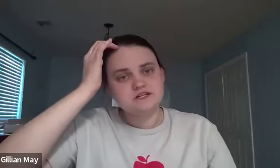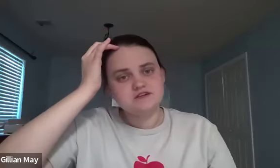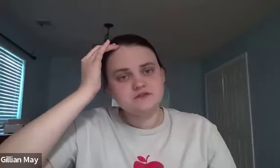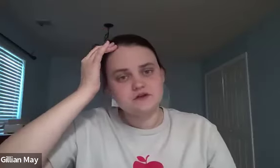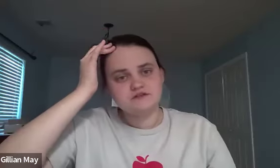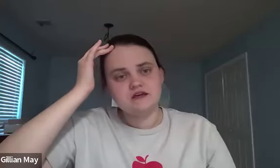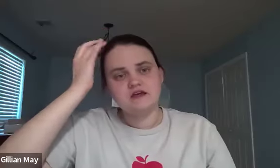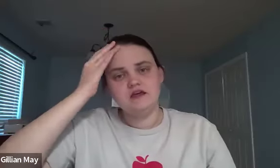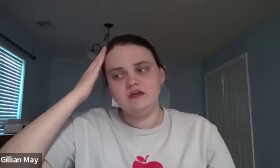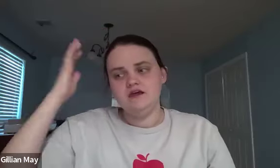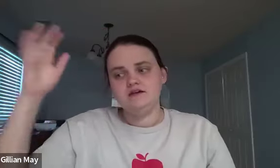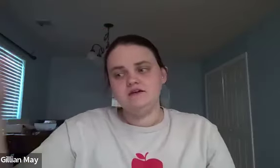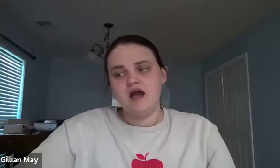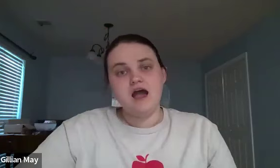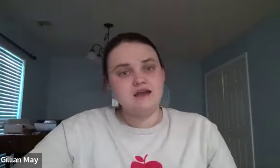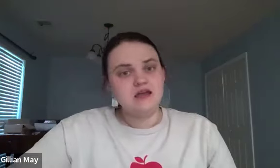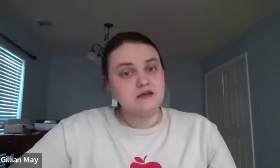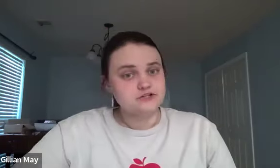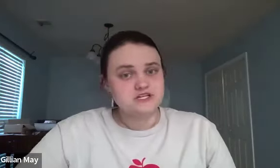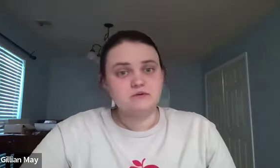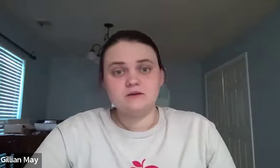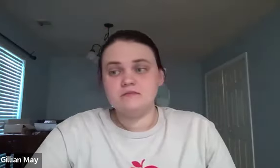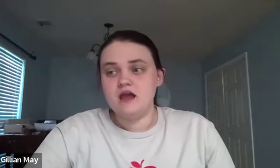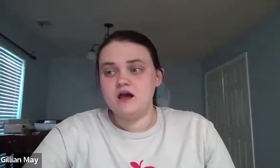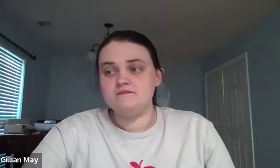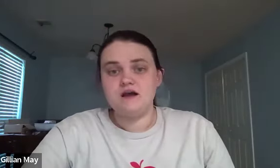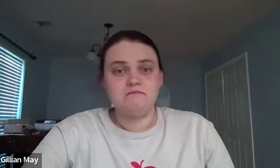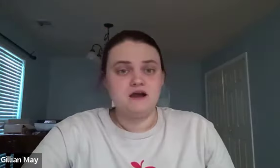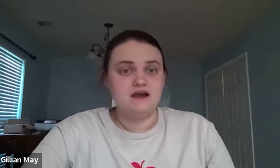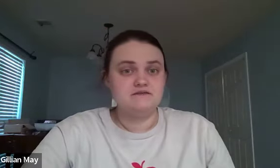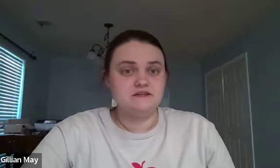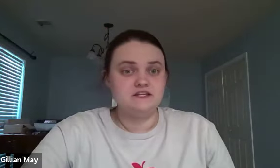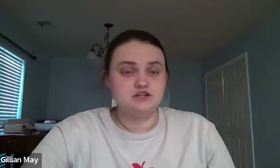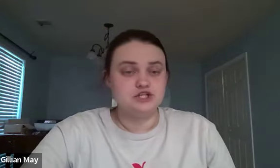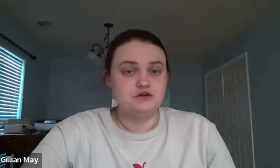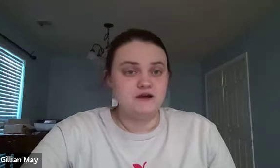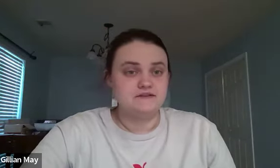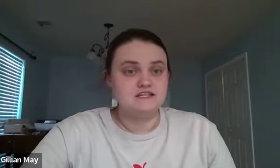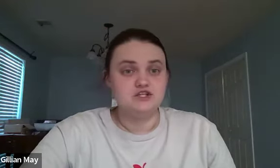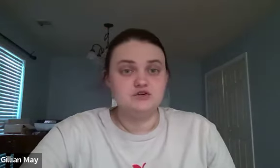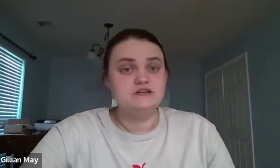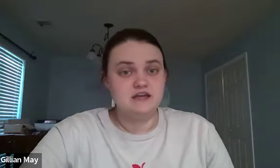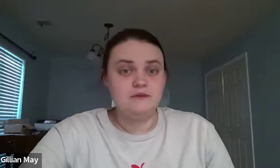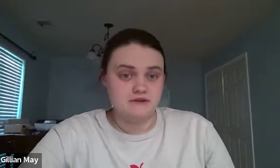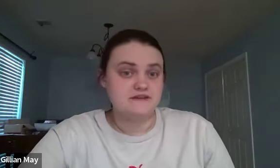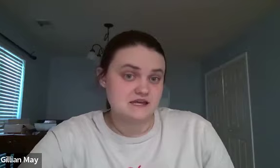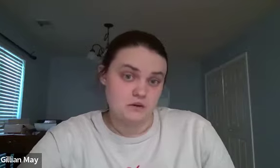Especially for those that like, I am fortunate where my feelings are shown on my face. You can tell by my face how I'm